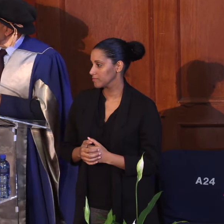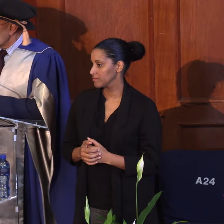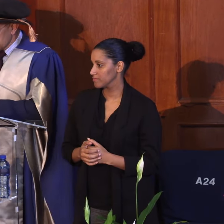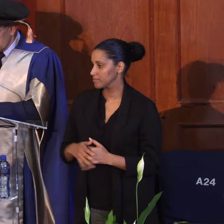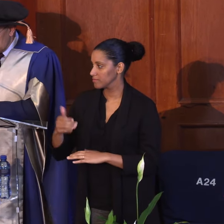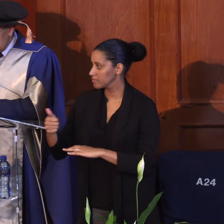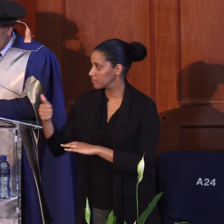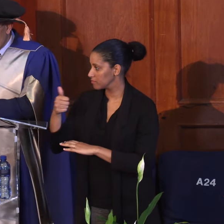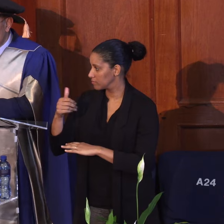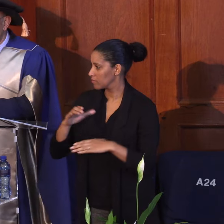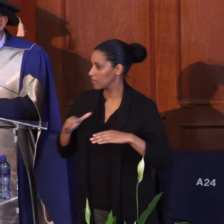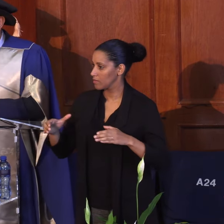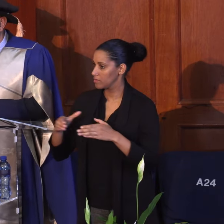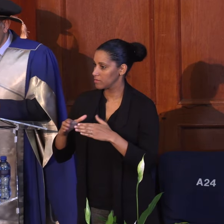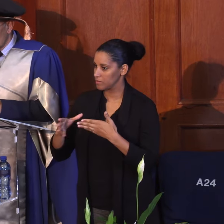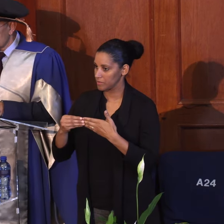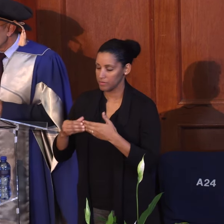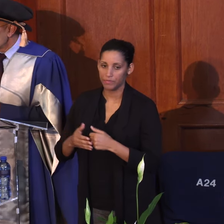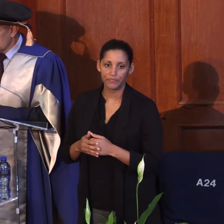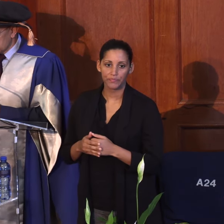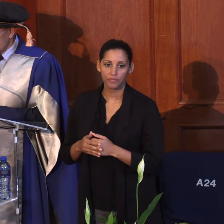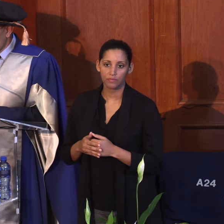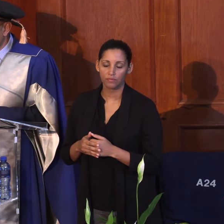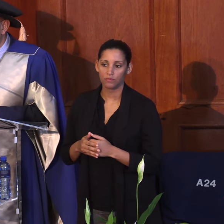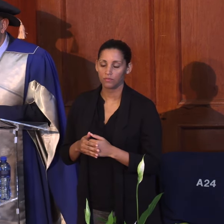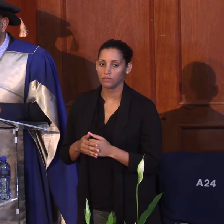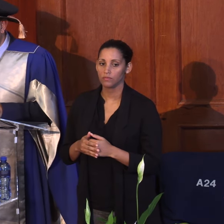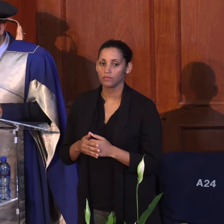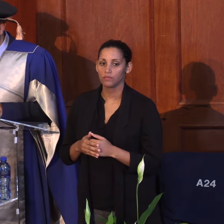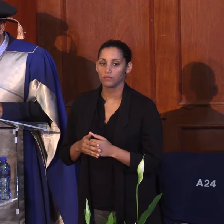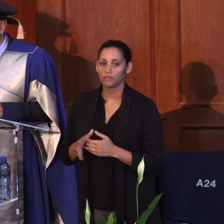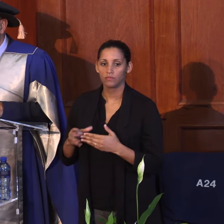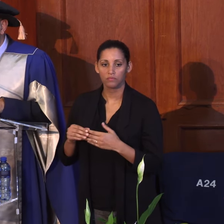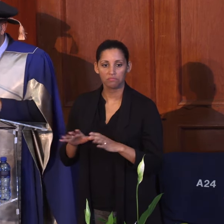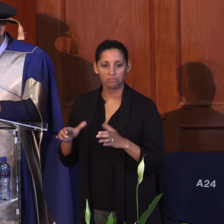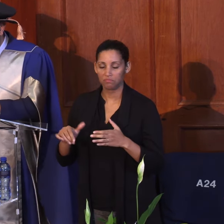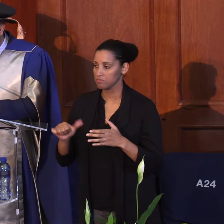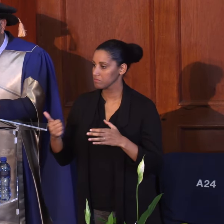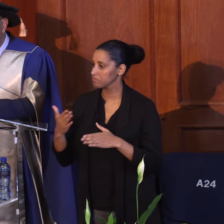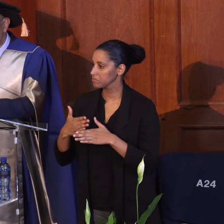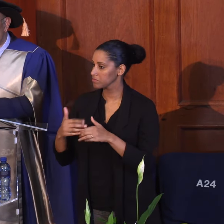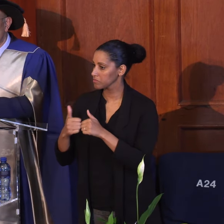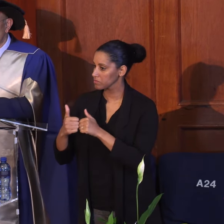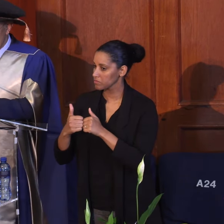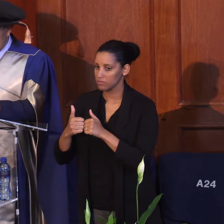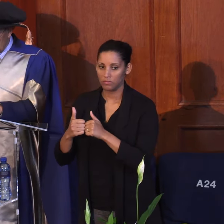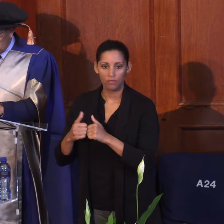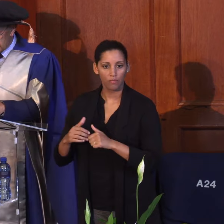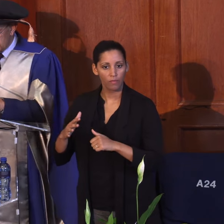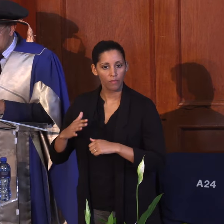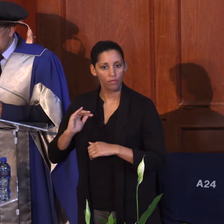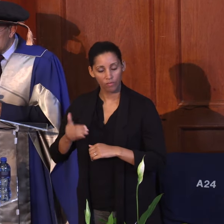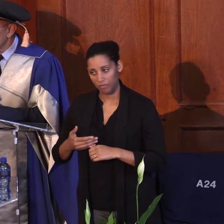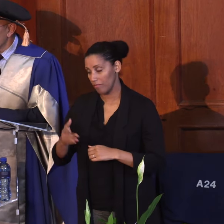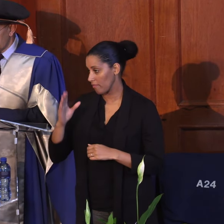Chancellor, Council members, Senate members, colleagues, ladies and gentlemen, all of us